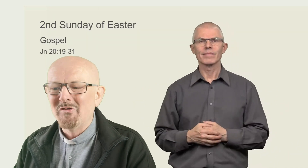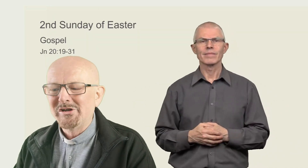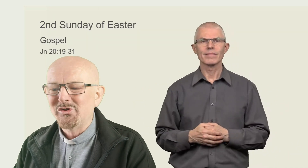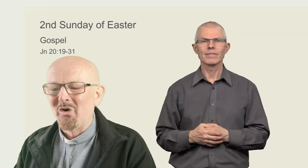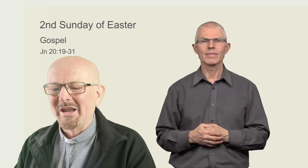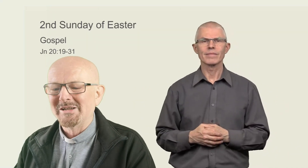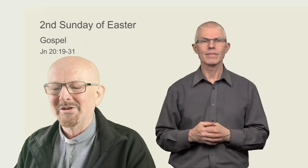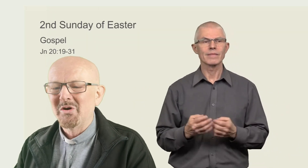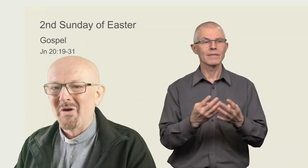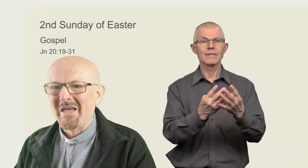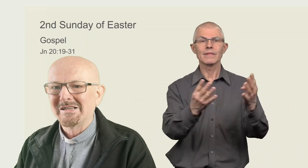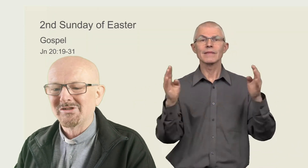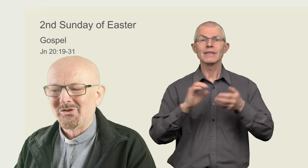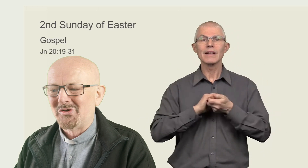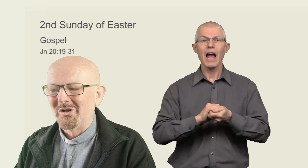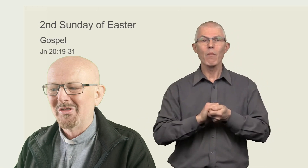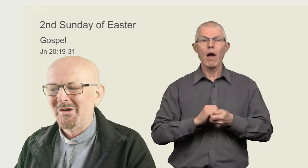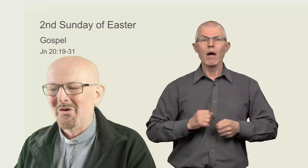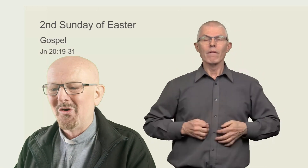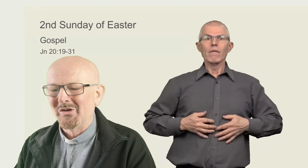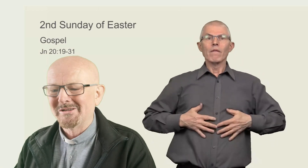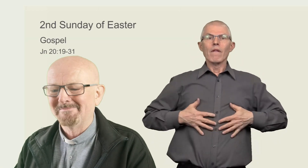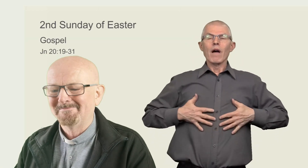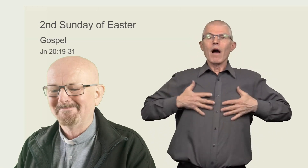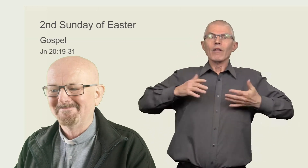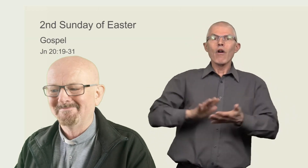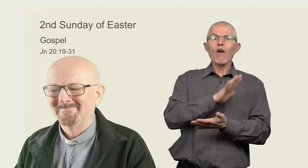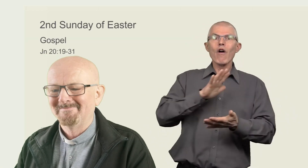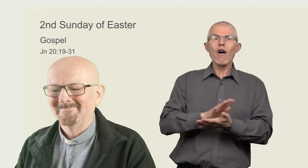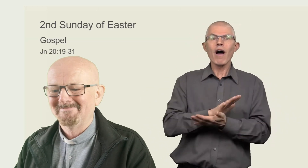were overjoyed when they saw the Lord.